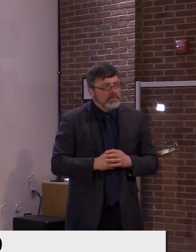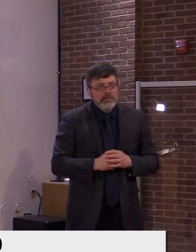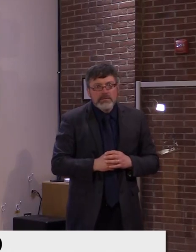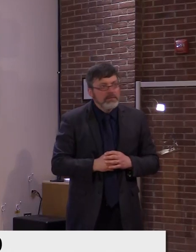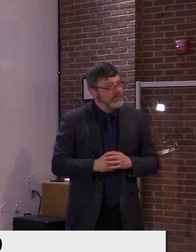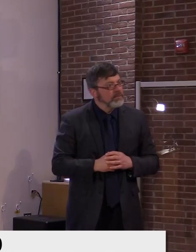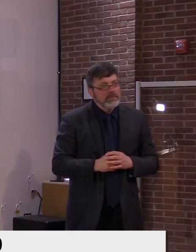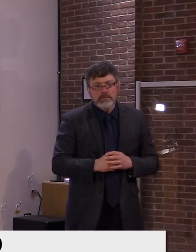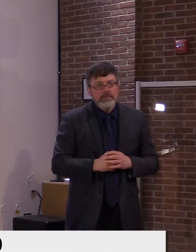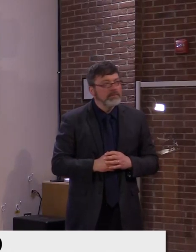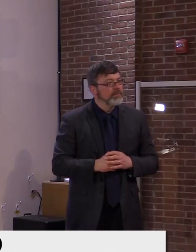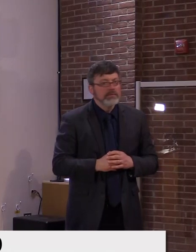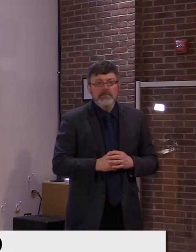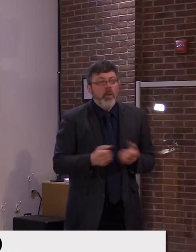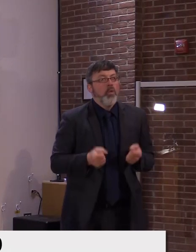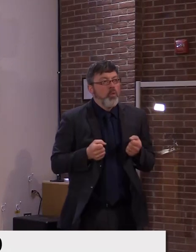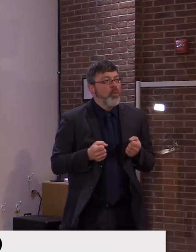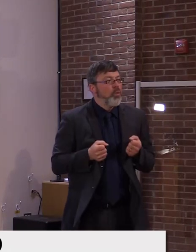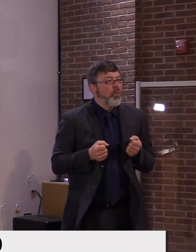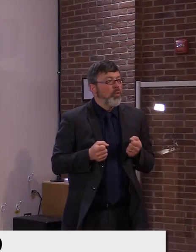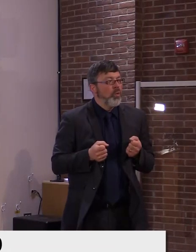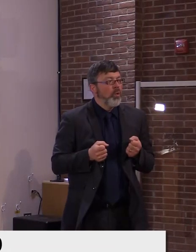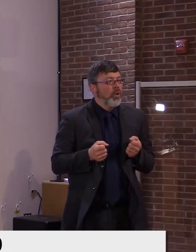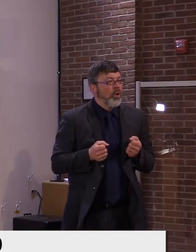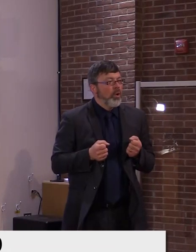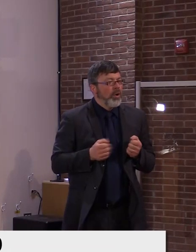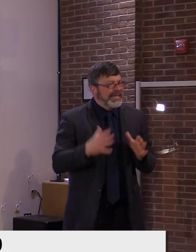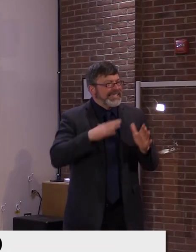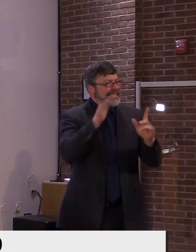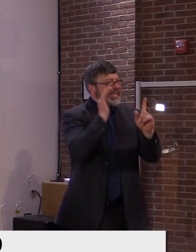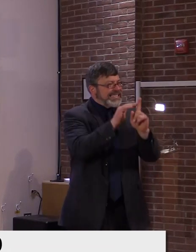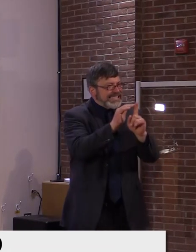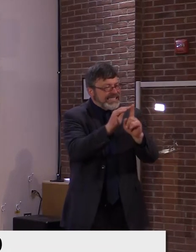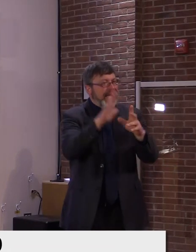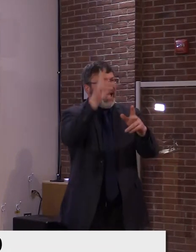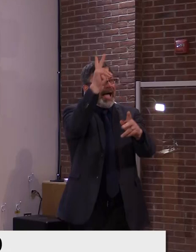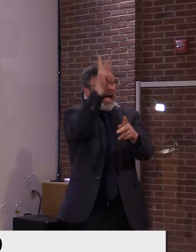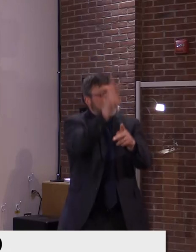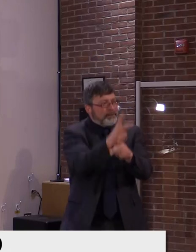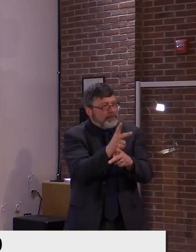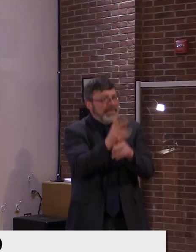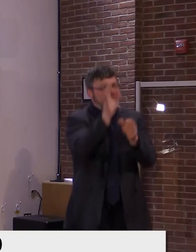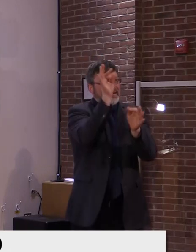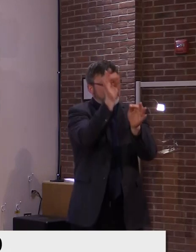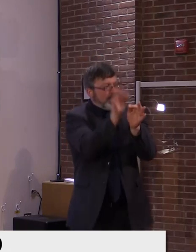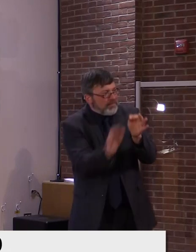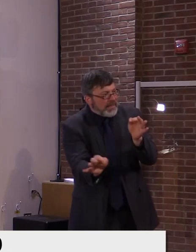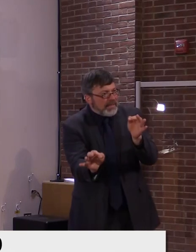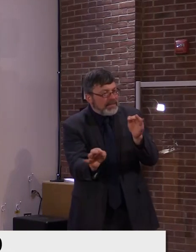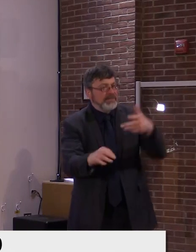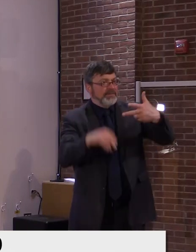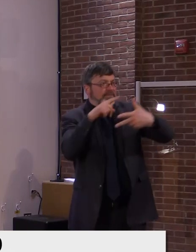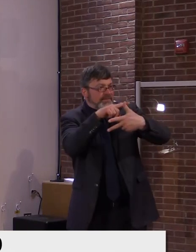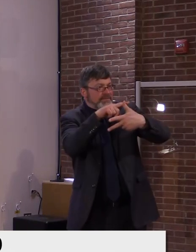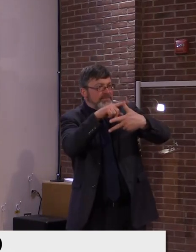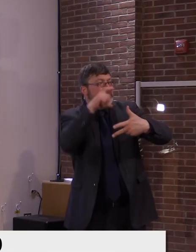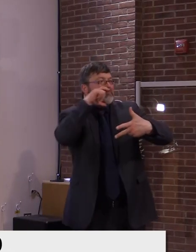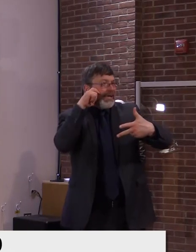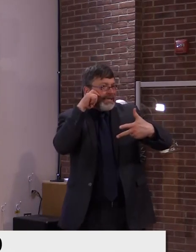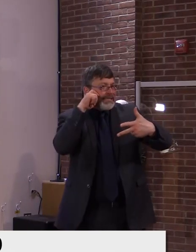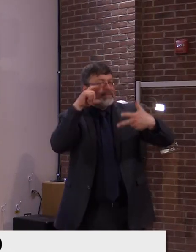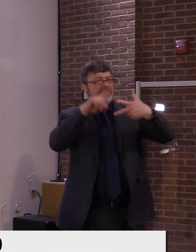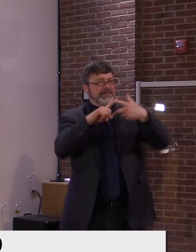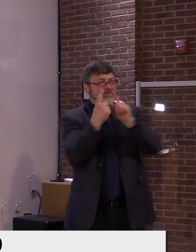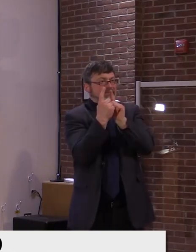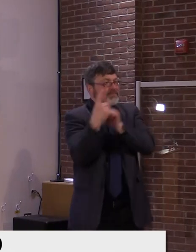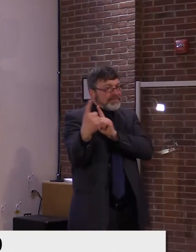tried to keep it simple: masks on faces, 6-foot spaces, and uncrowded places. We all need to adhere to that while we're in